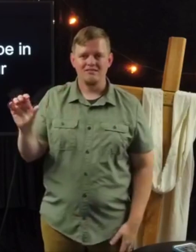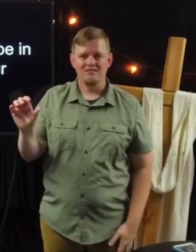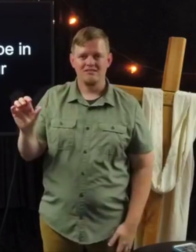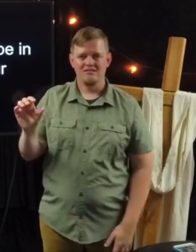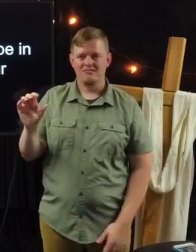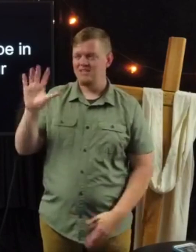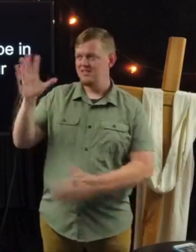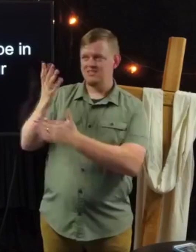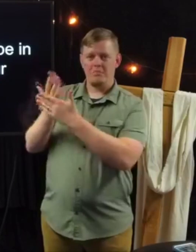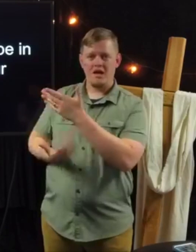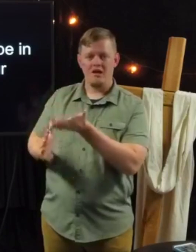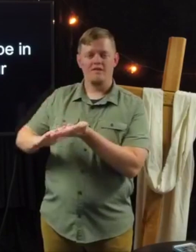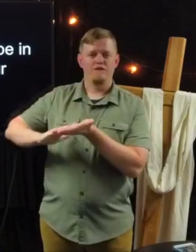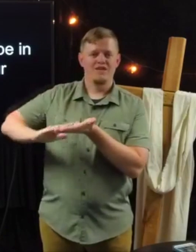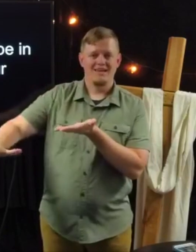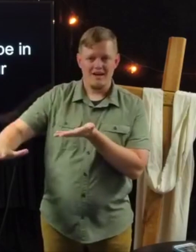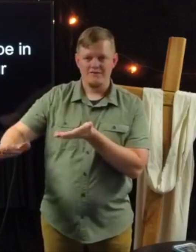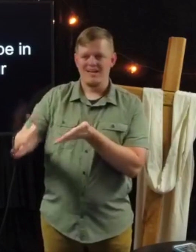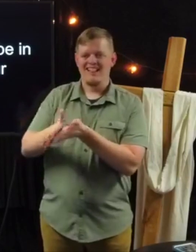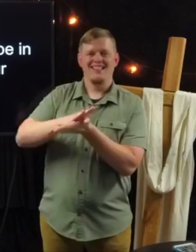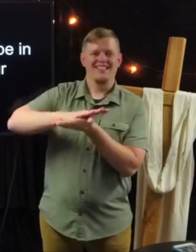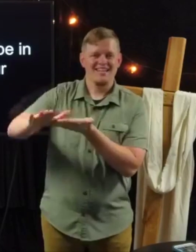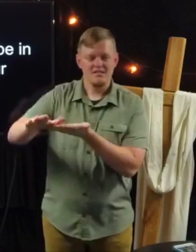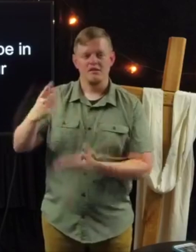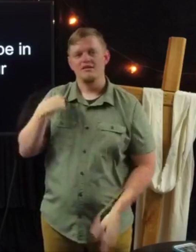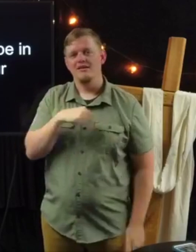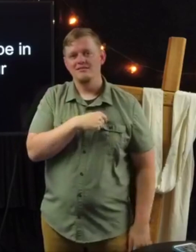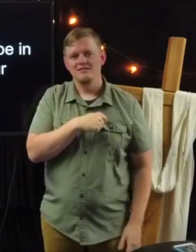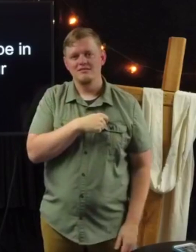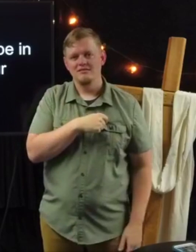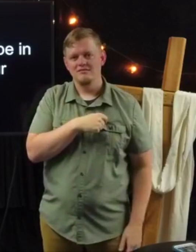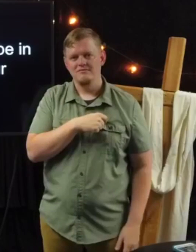cross. His blood has forgiven, has cleansed us.